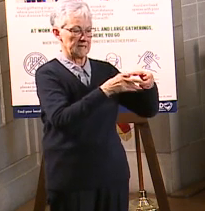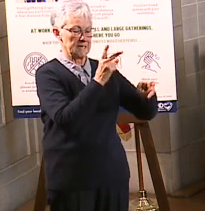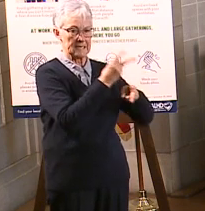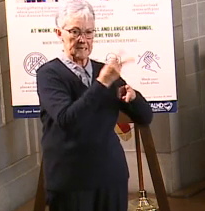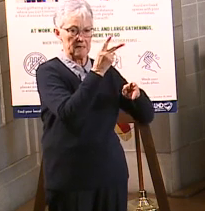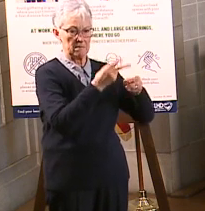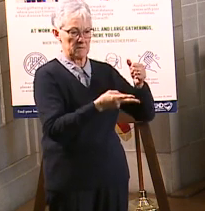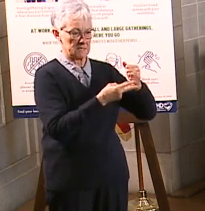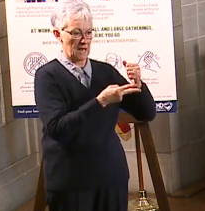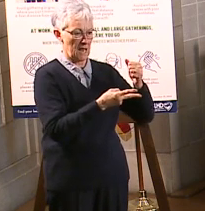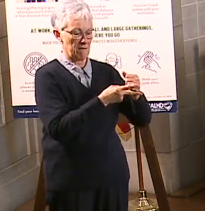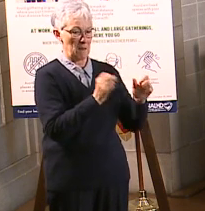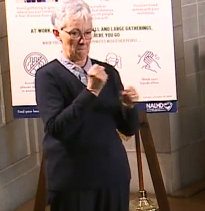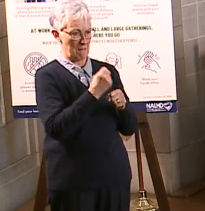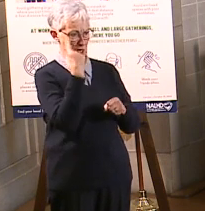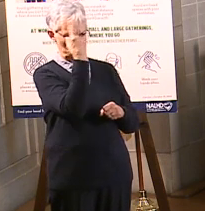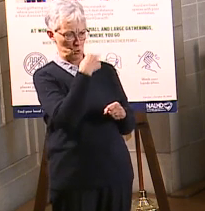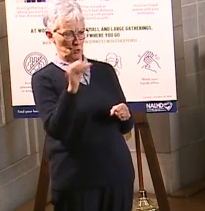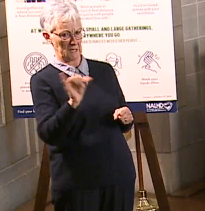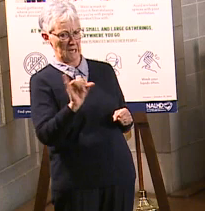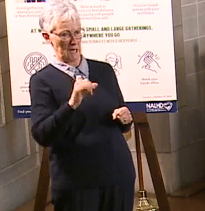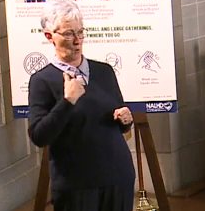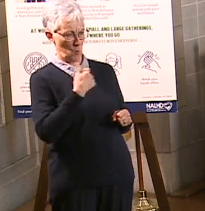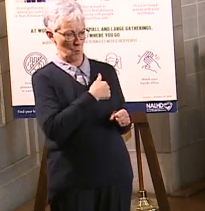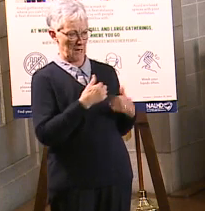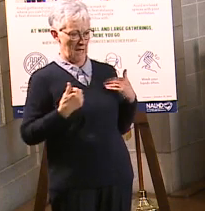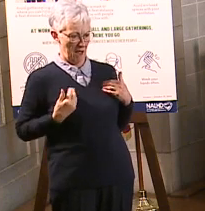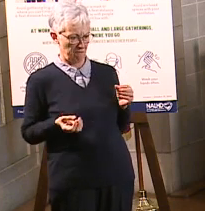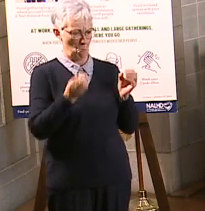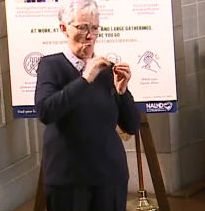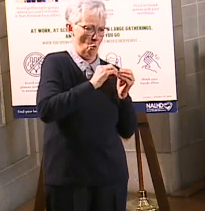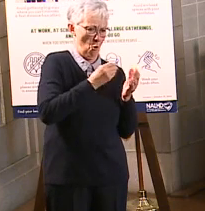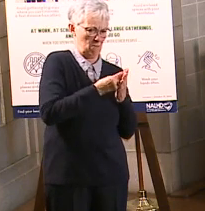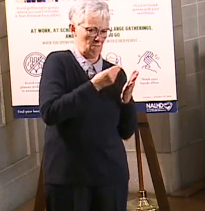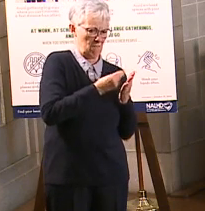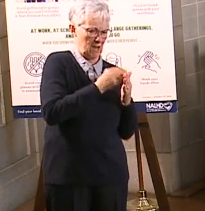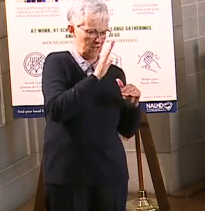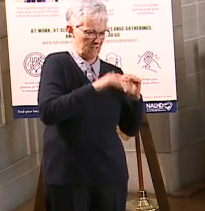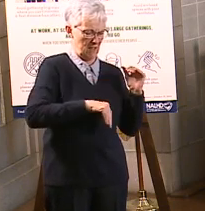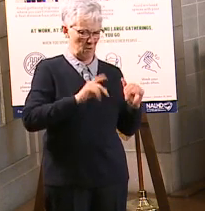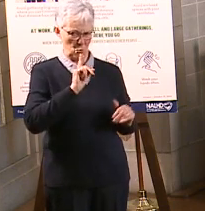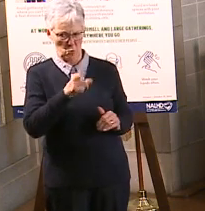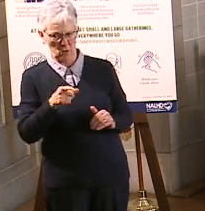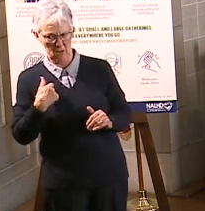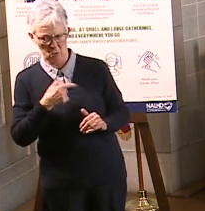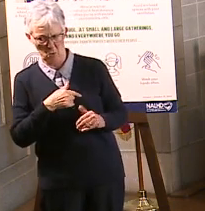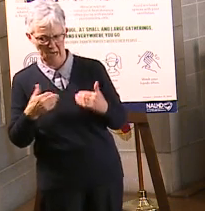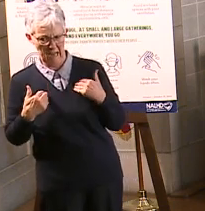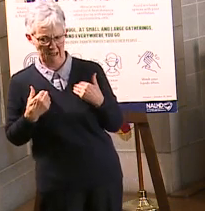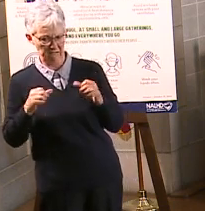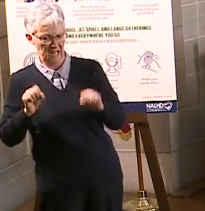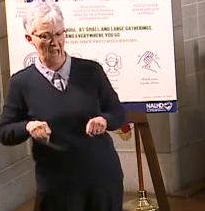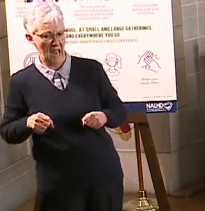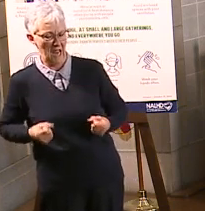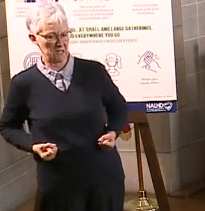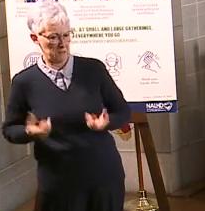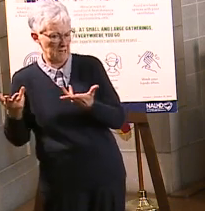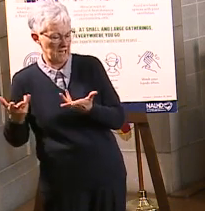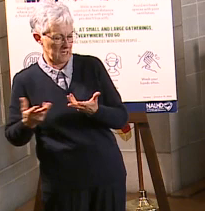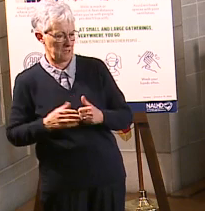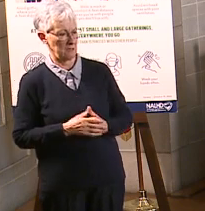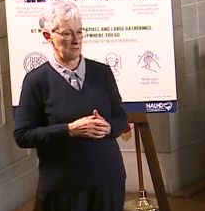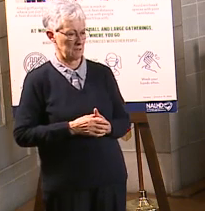artificial growth and will it harm other state spending priorities. So what Paul is asking about